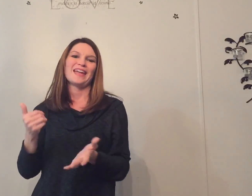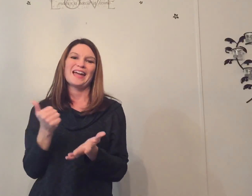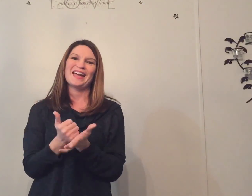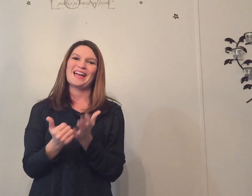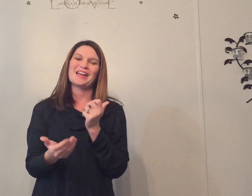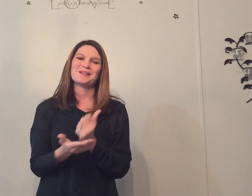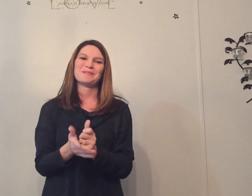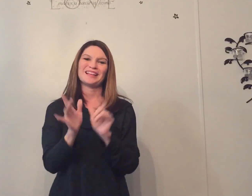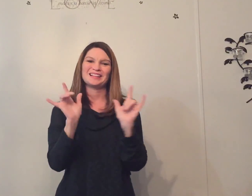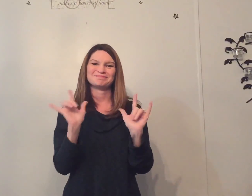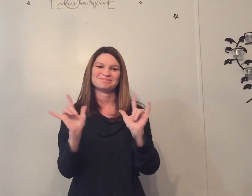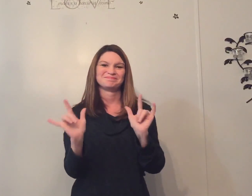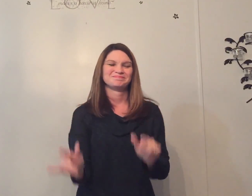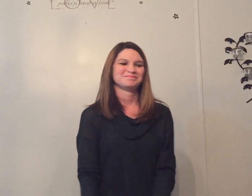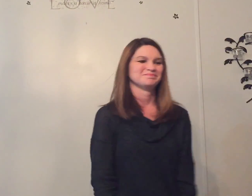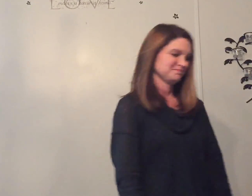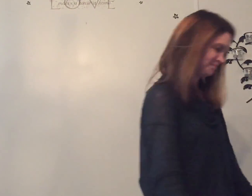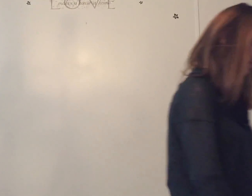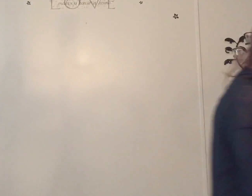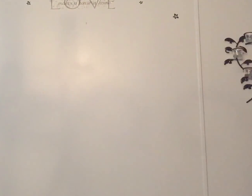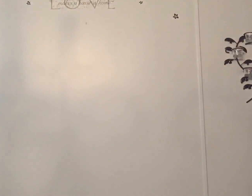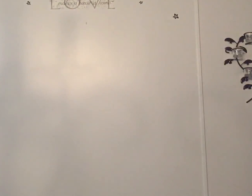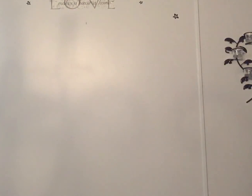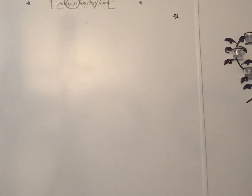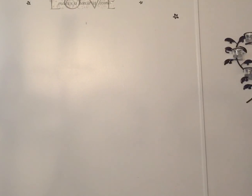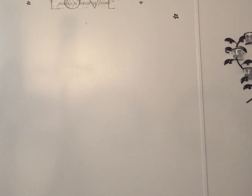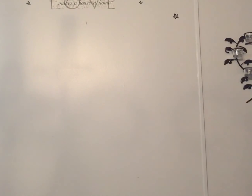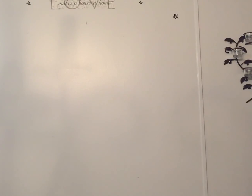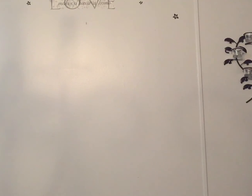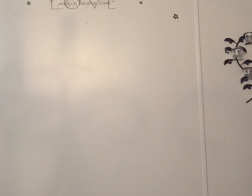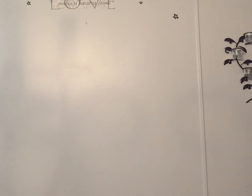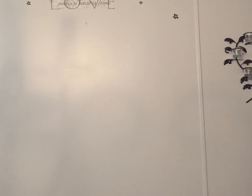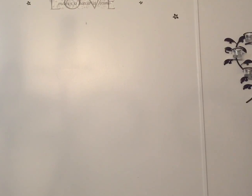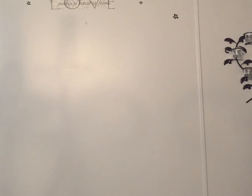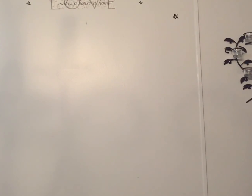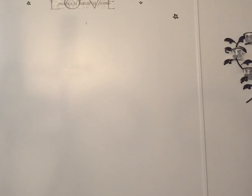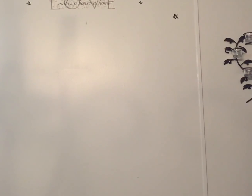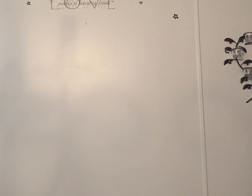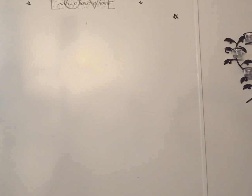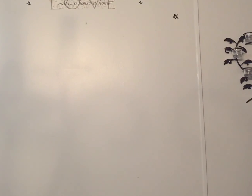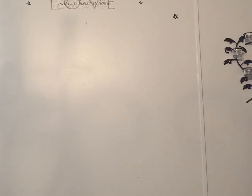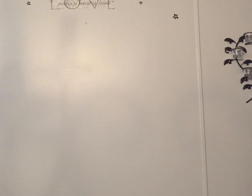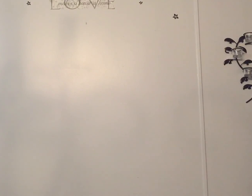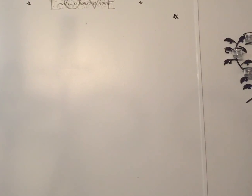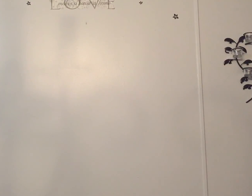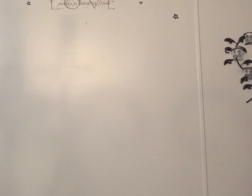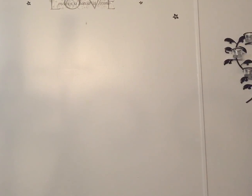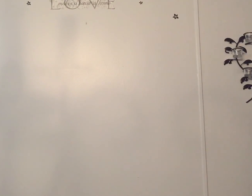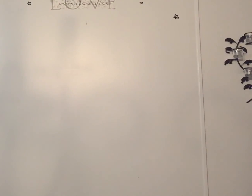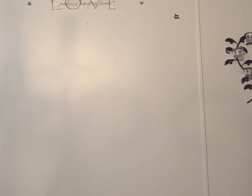with with One One